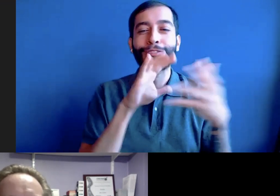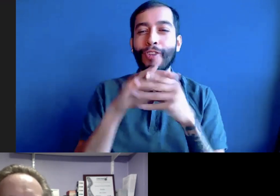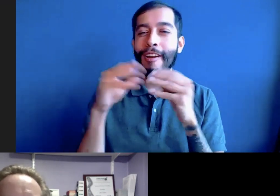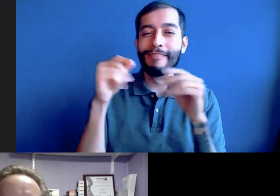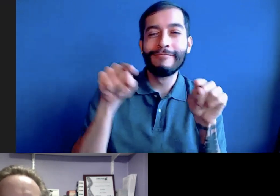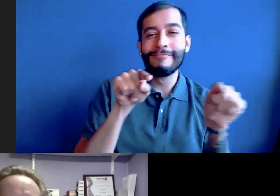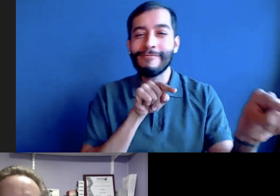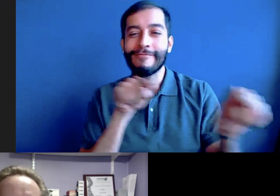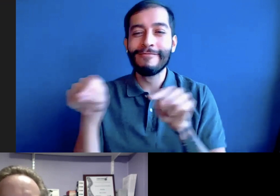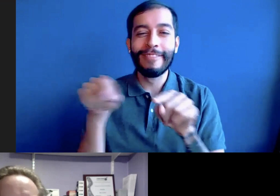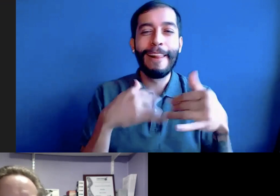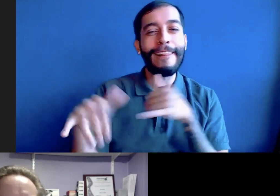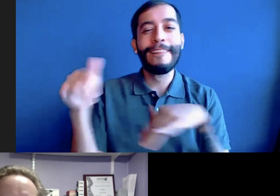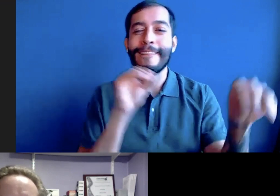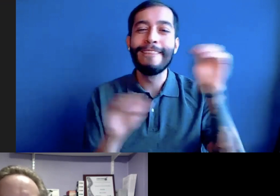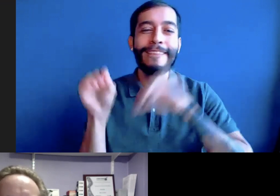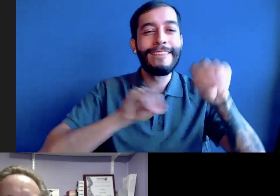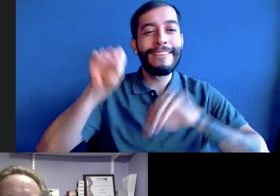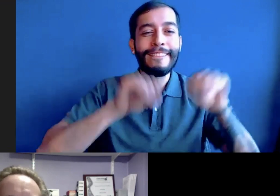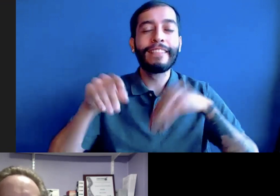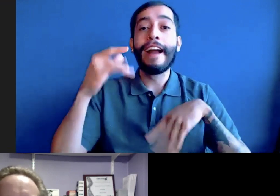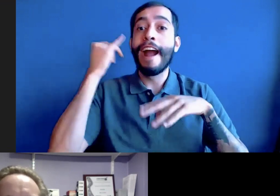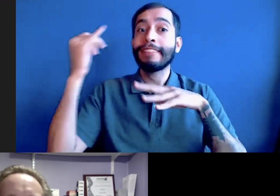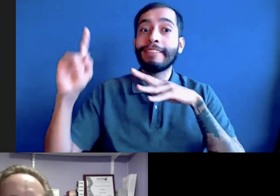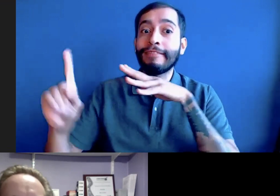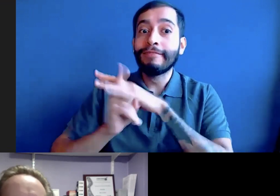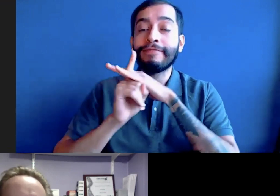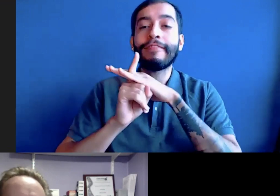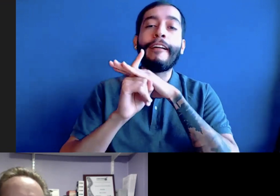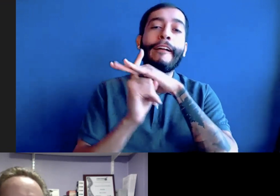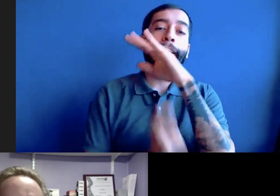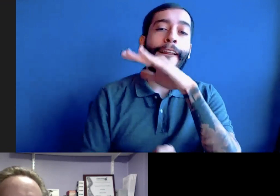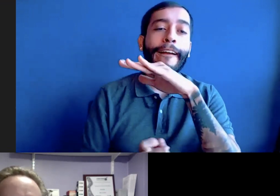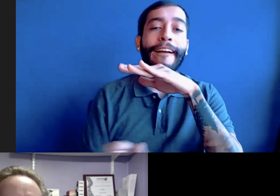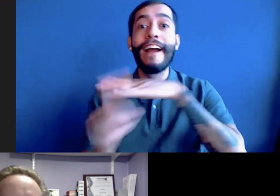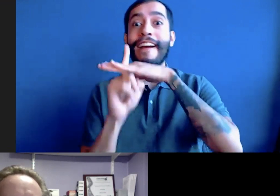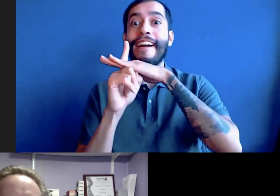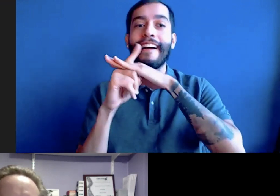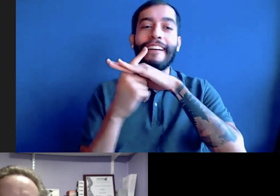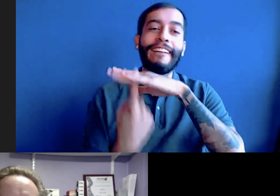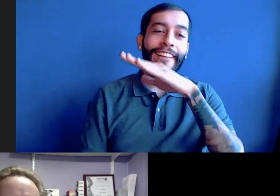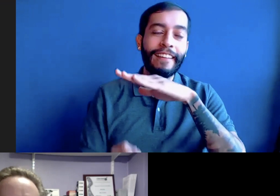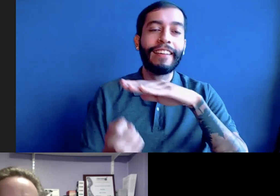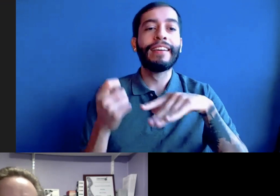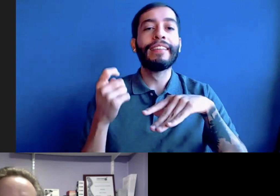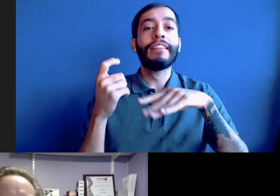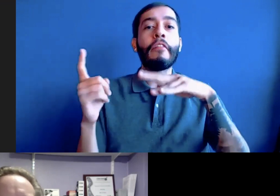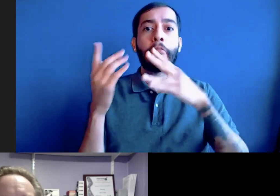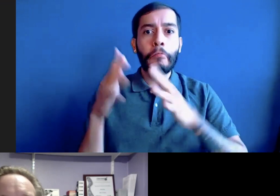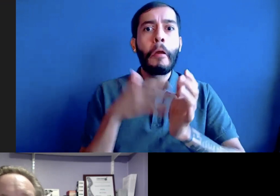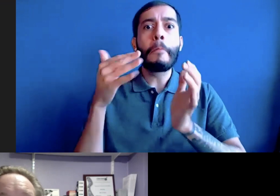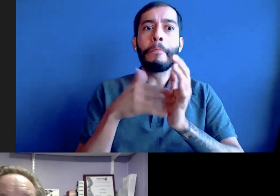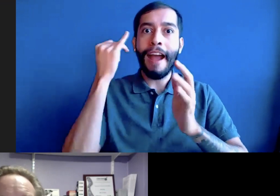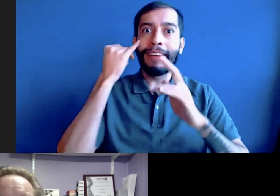gone, and some really resound and stay. The story of Tom Lightfoot is also very